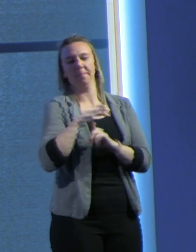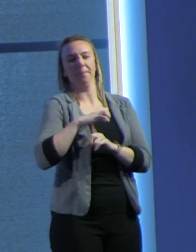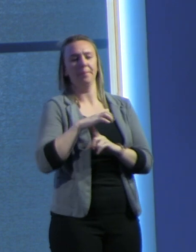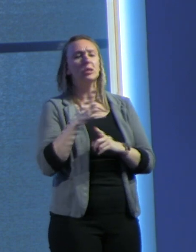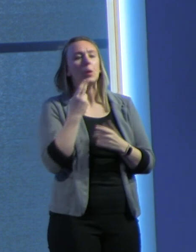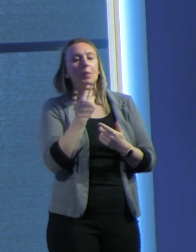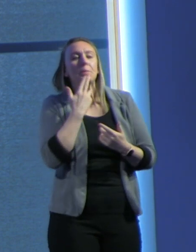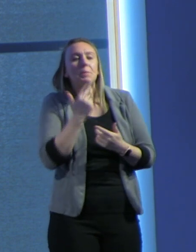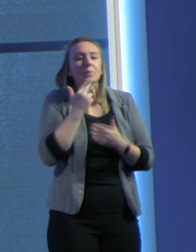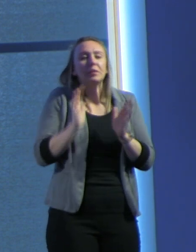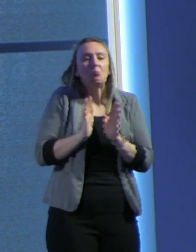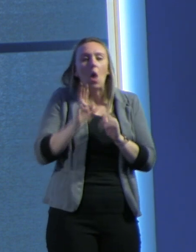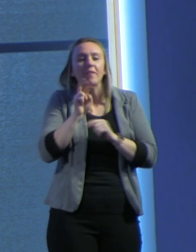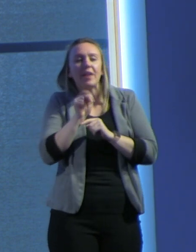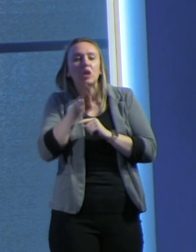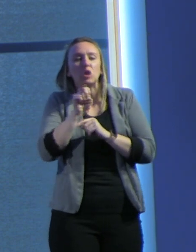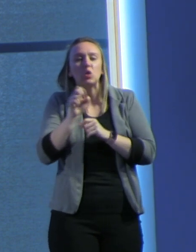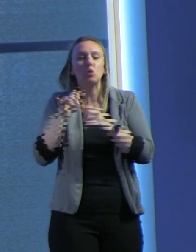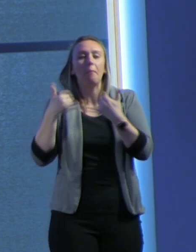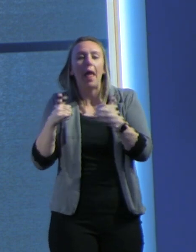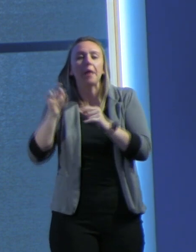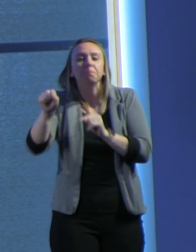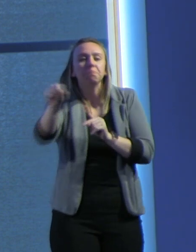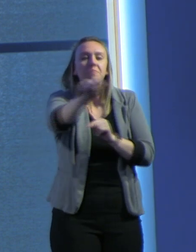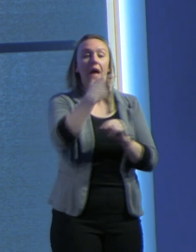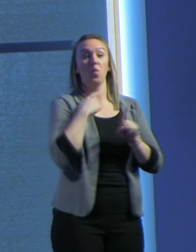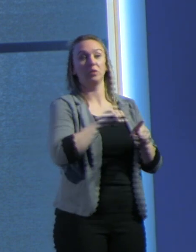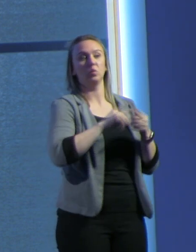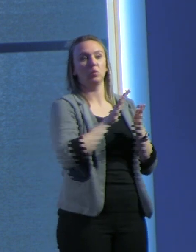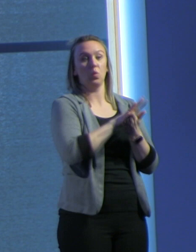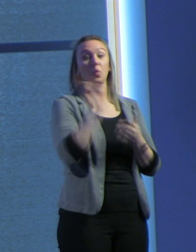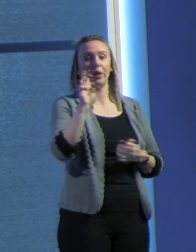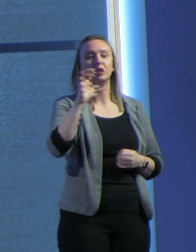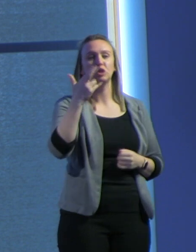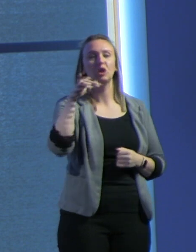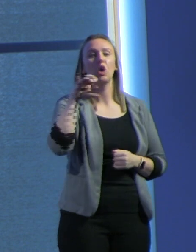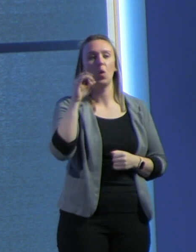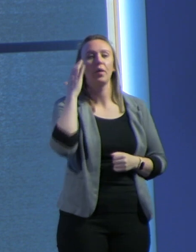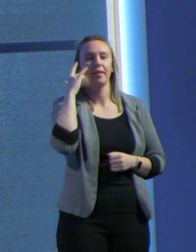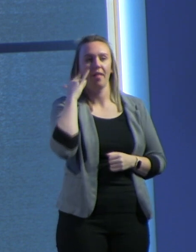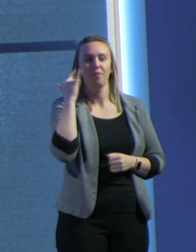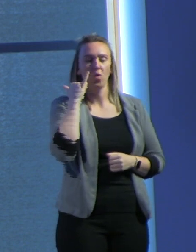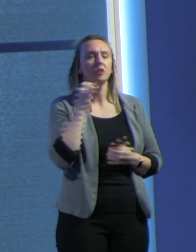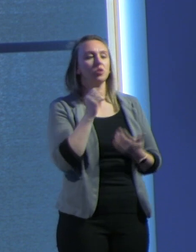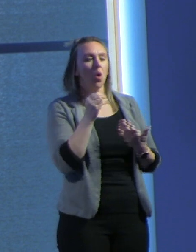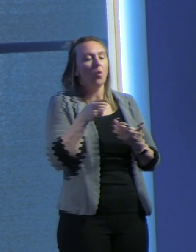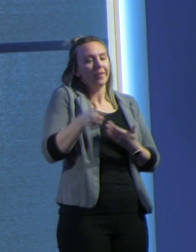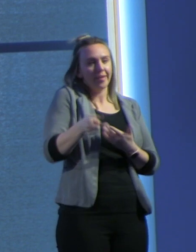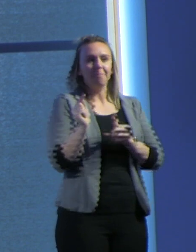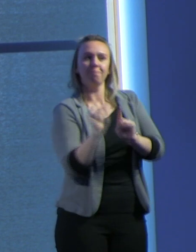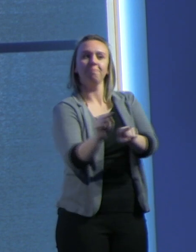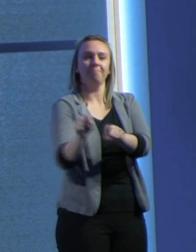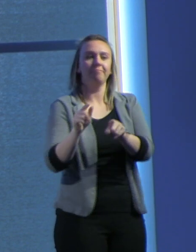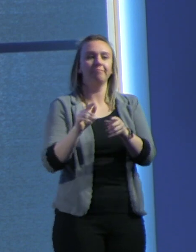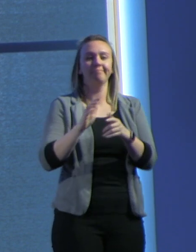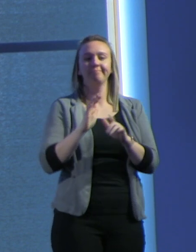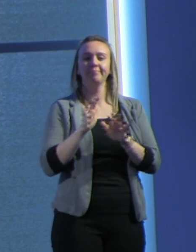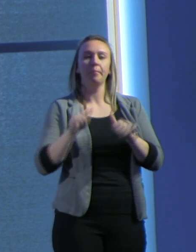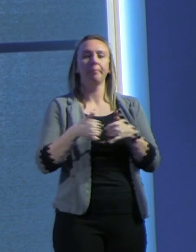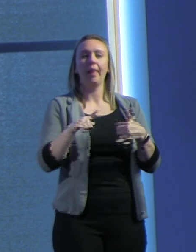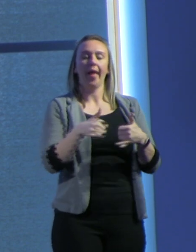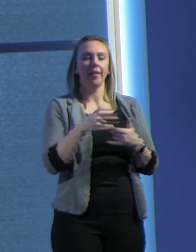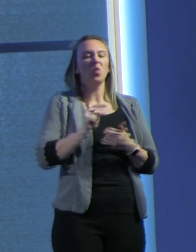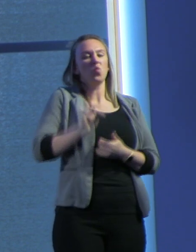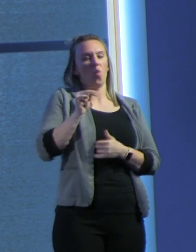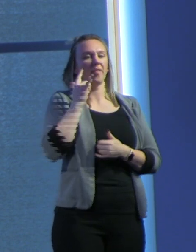local venues. I went to school in Chico, California, and so he was playing in like Northern California a lot, and little college,